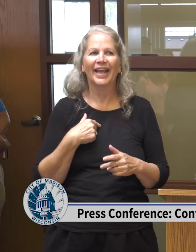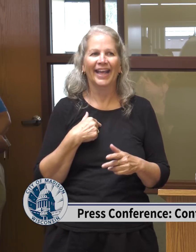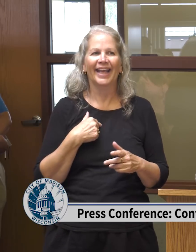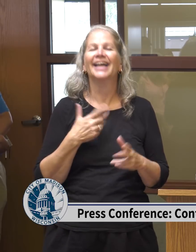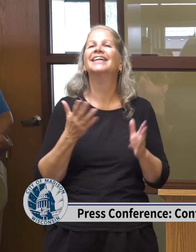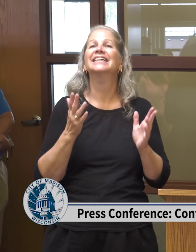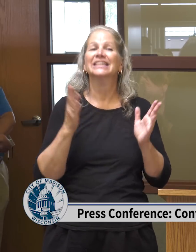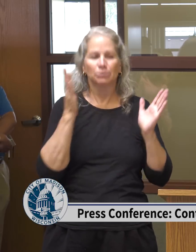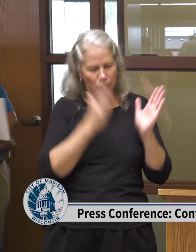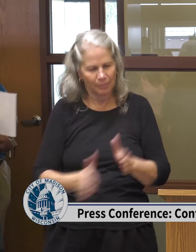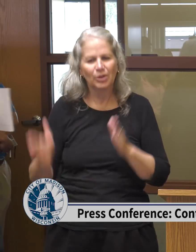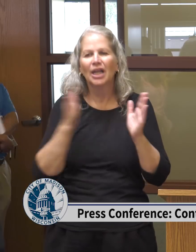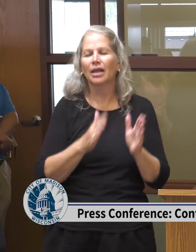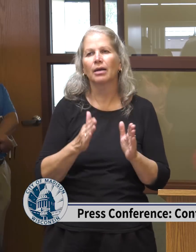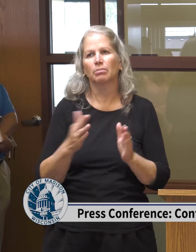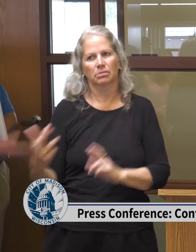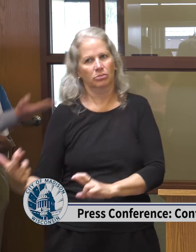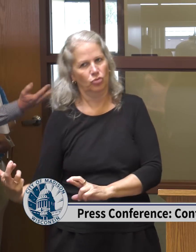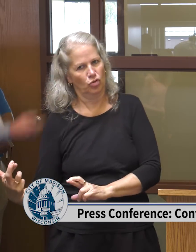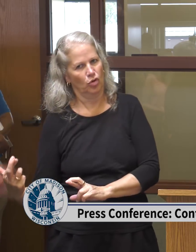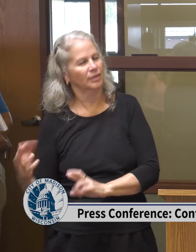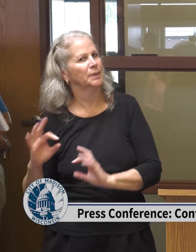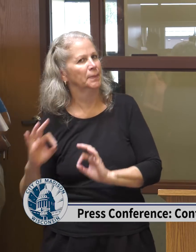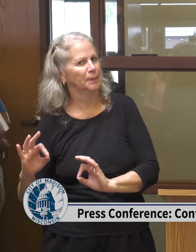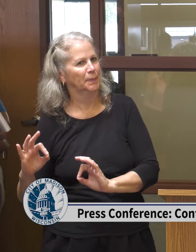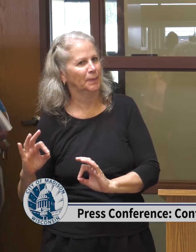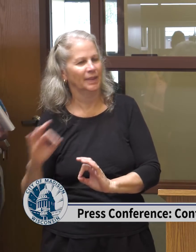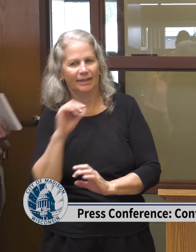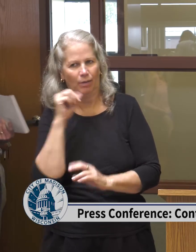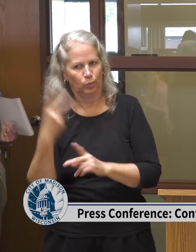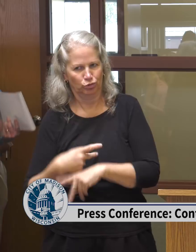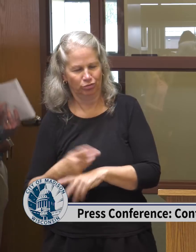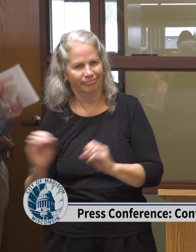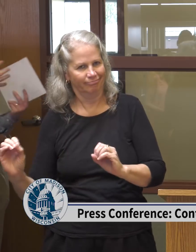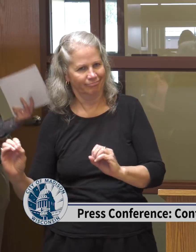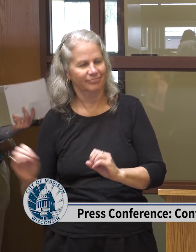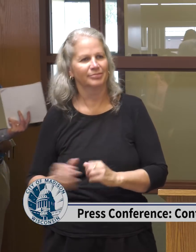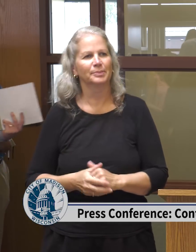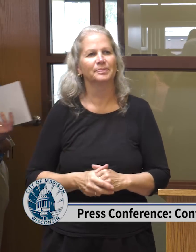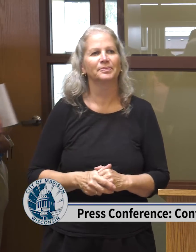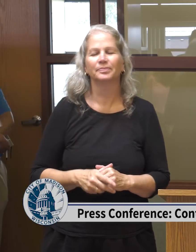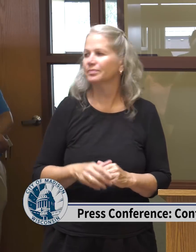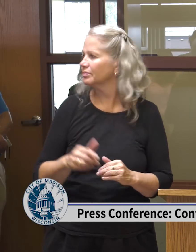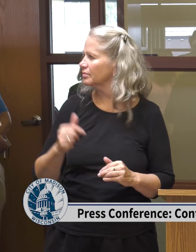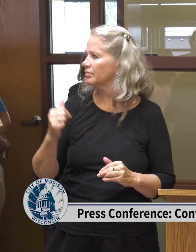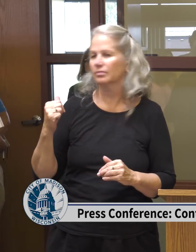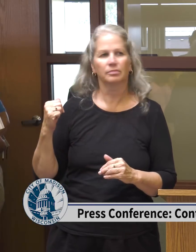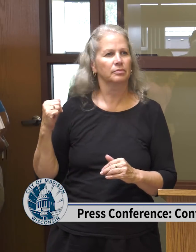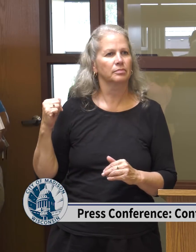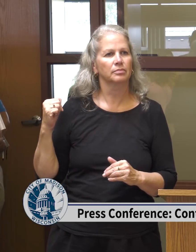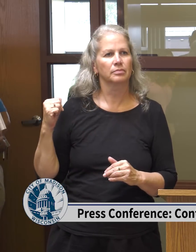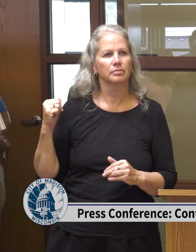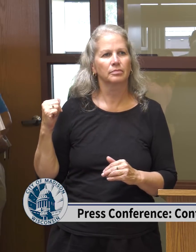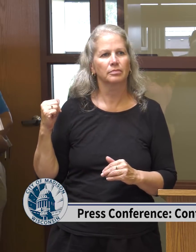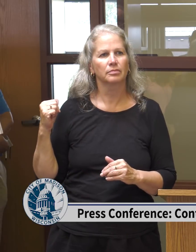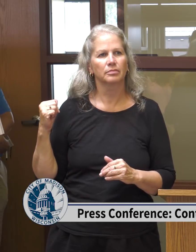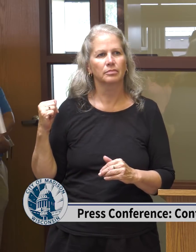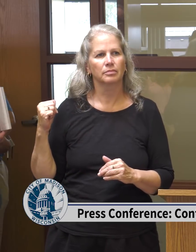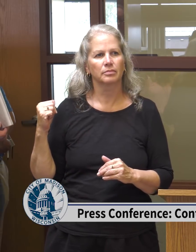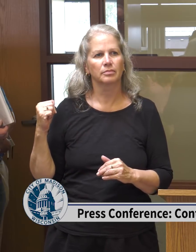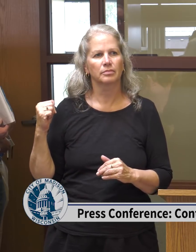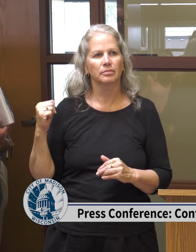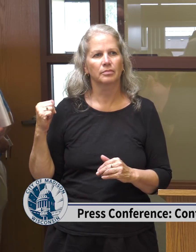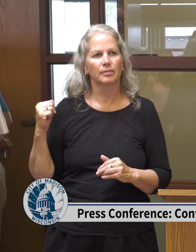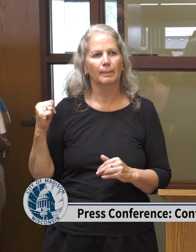And neighbors should prepare. No, go ahead. Neighbors should prepare. I just want to make sure everybody realizes we're not out of the woods.